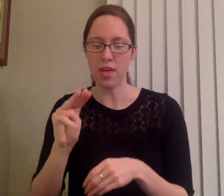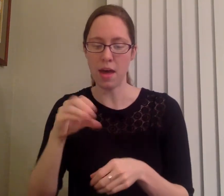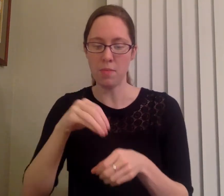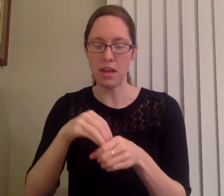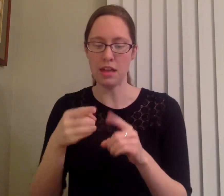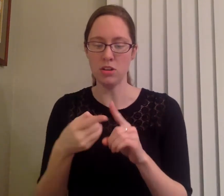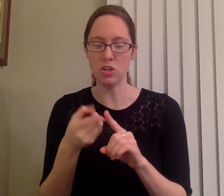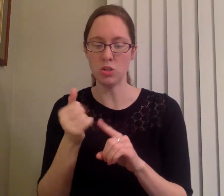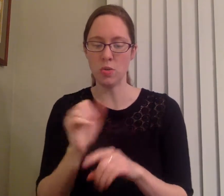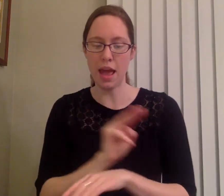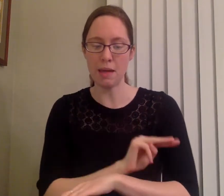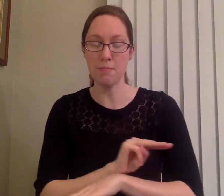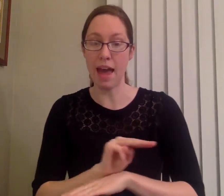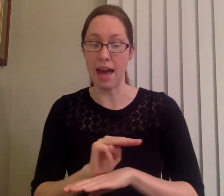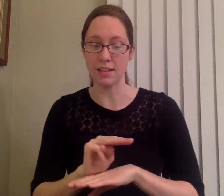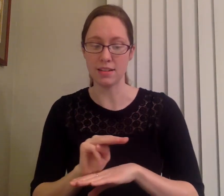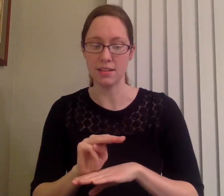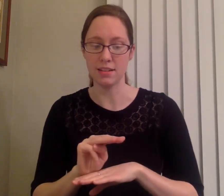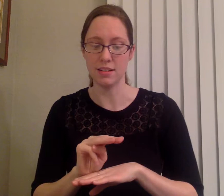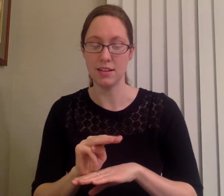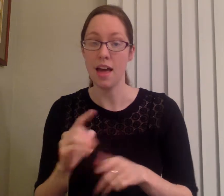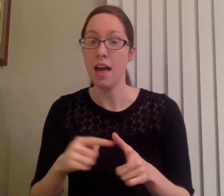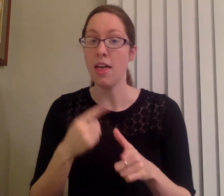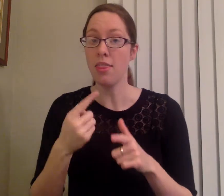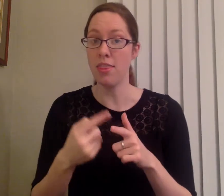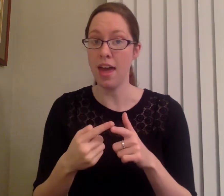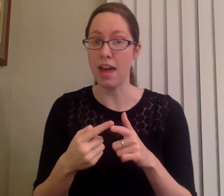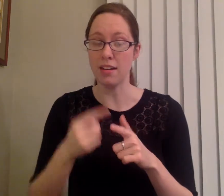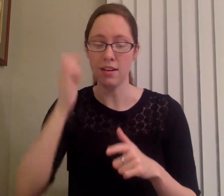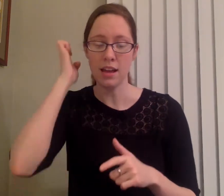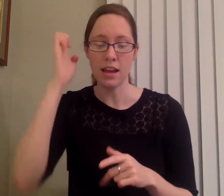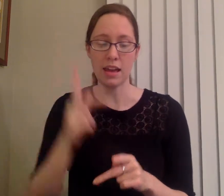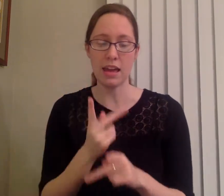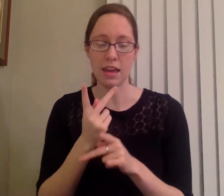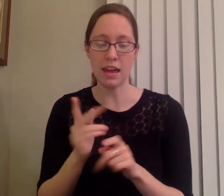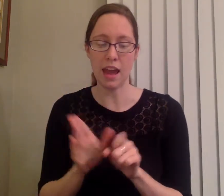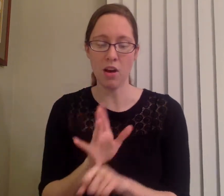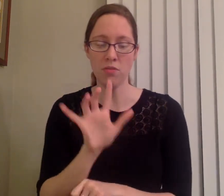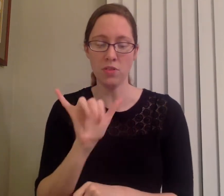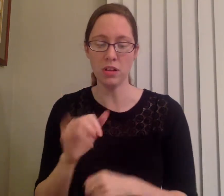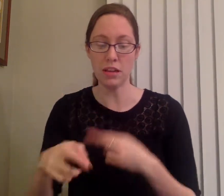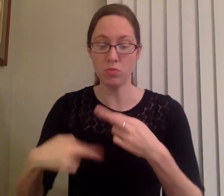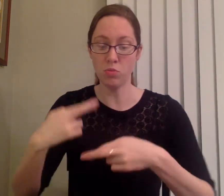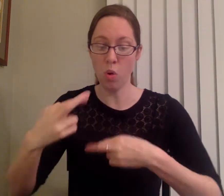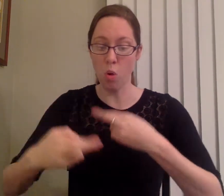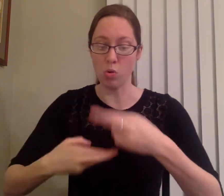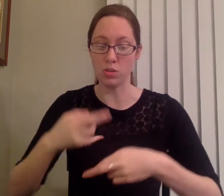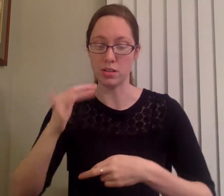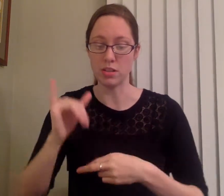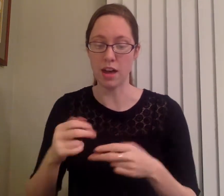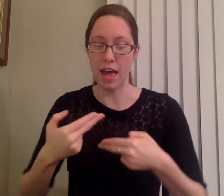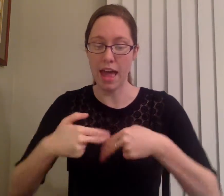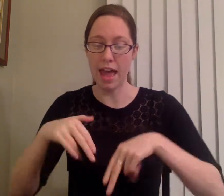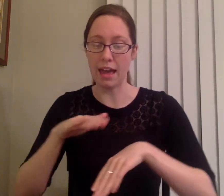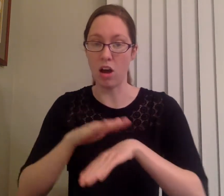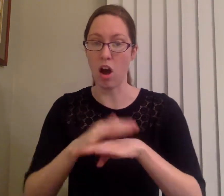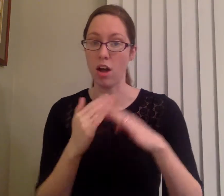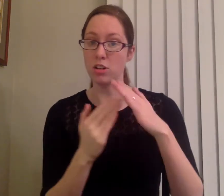them into a mat. Then he carefully rolled the egg on